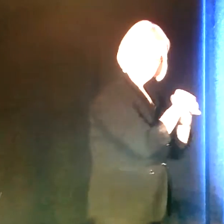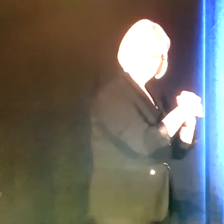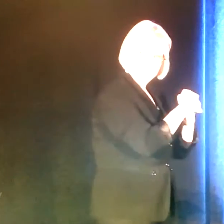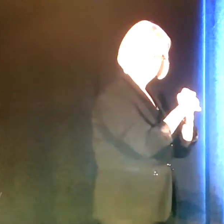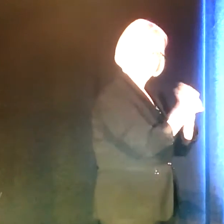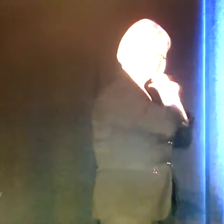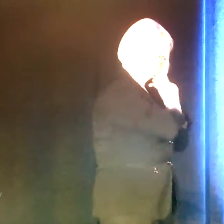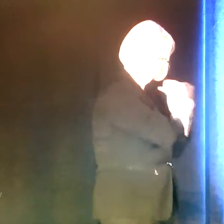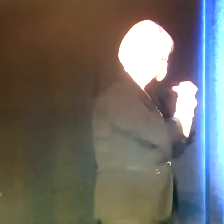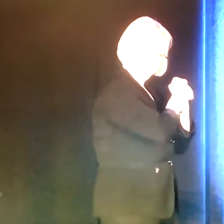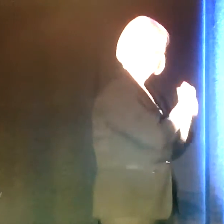That's a skill.